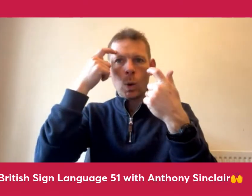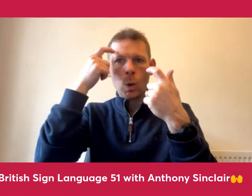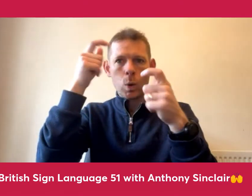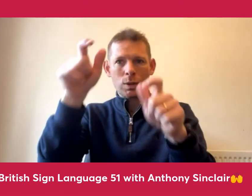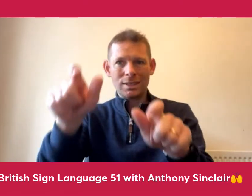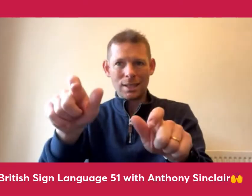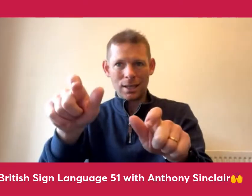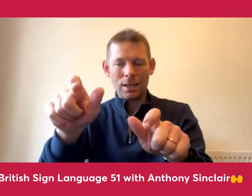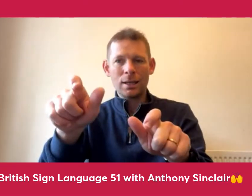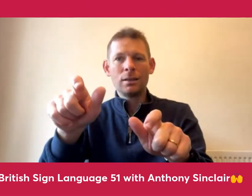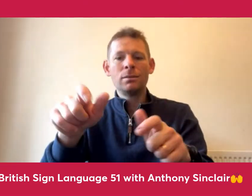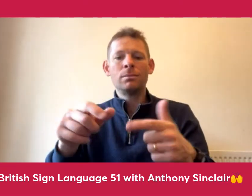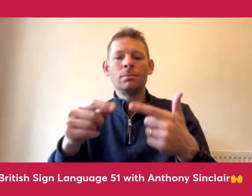hotel